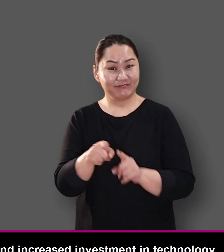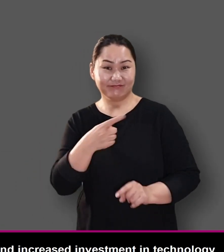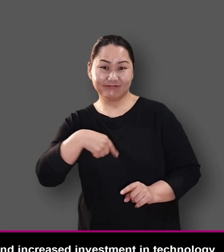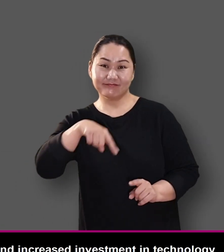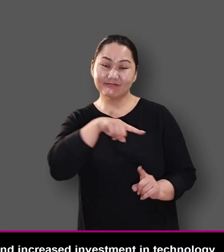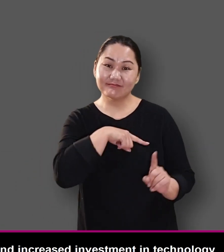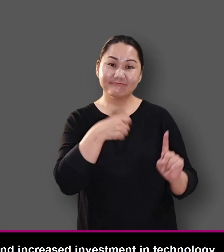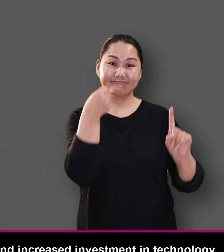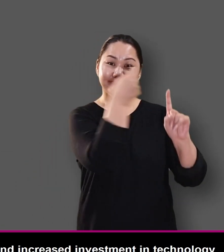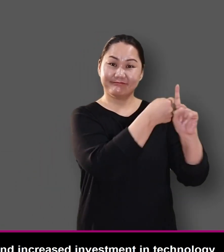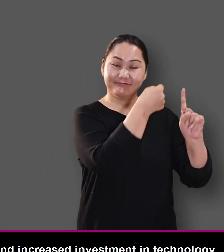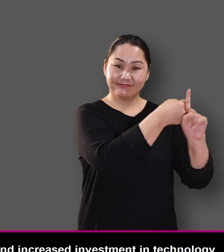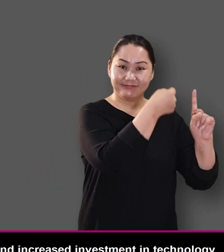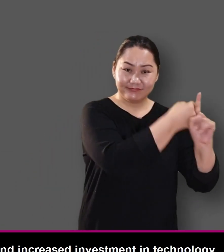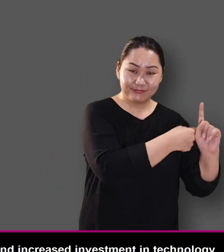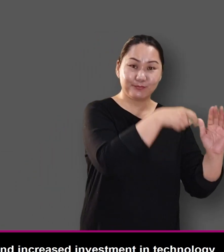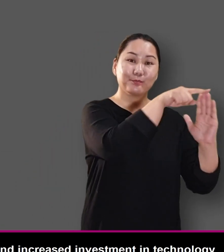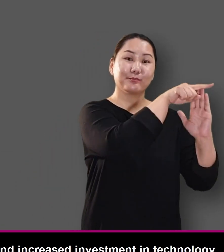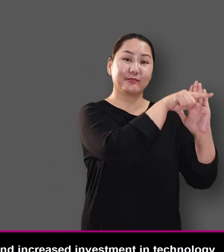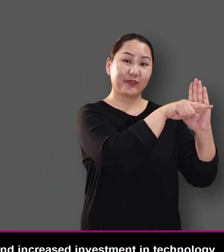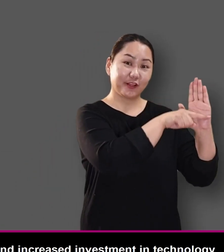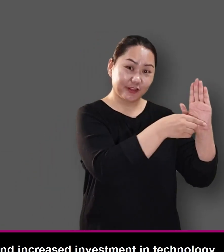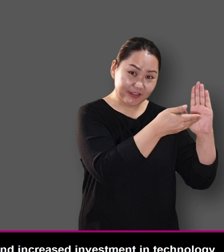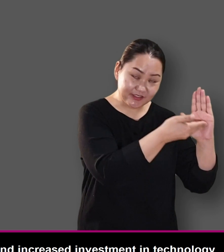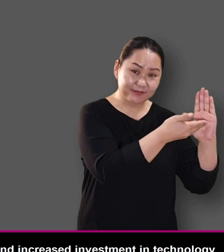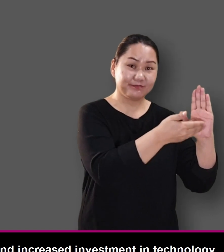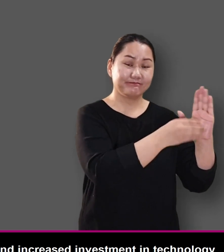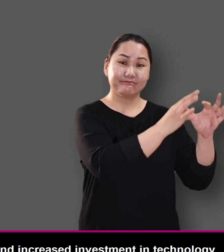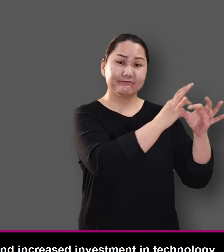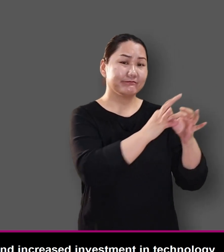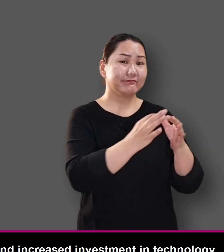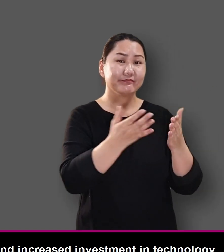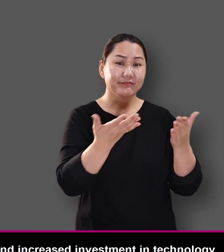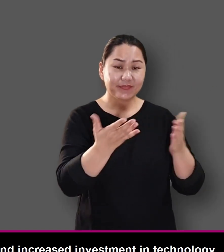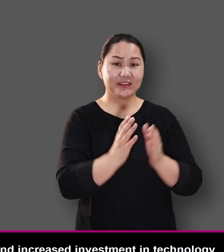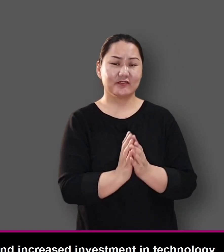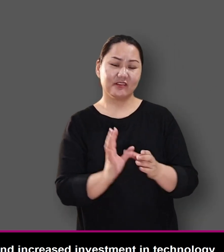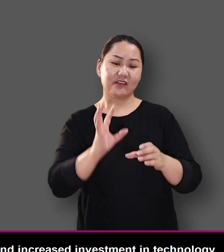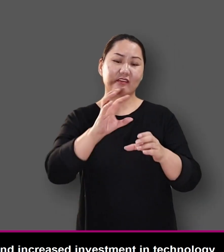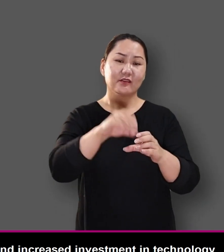Engaging in policy advocacy around increased investment in technology.